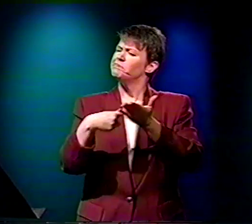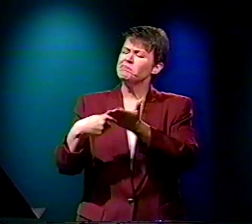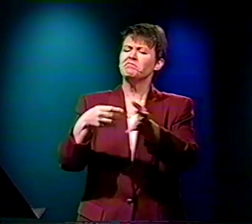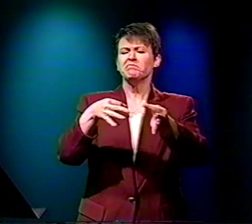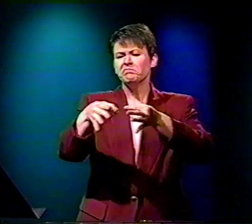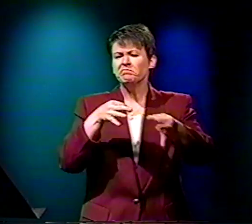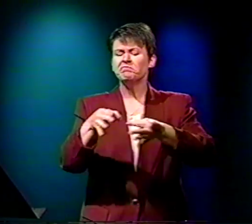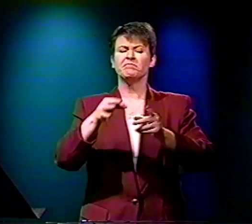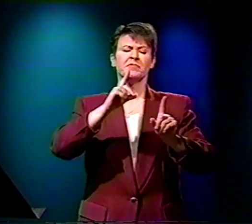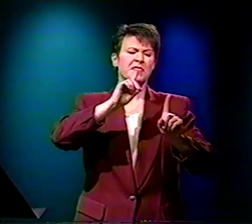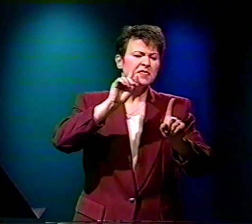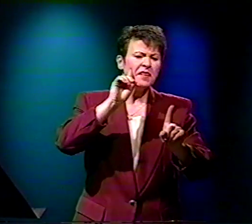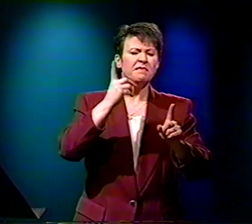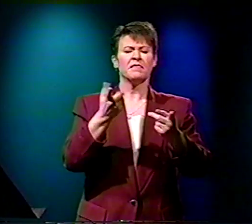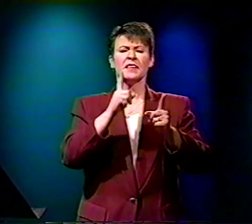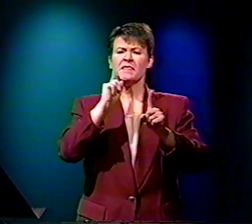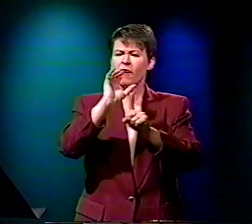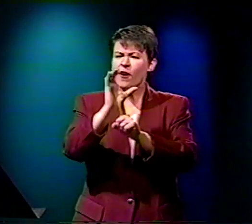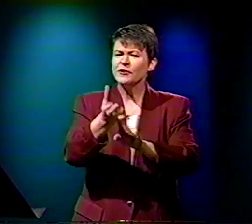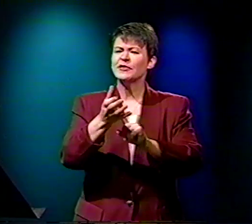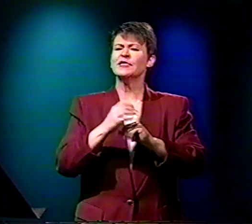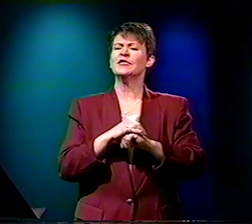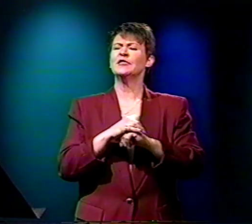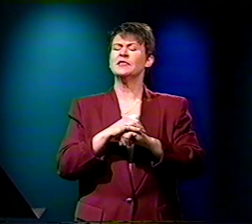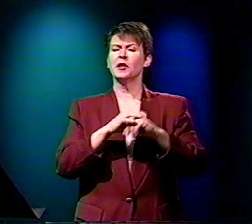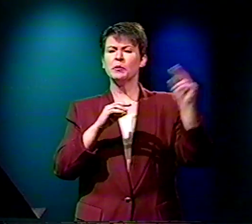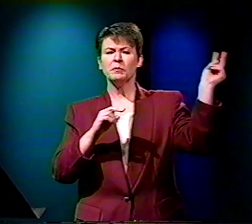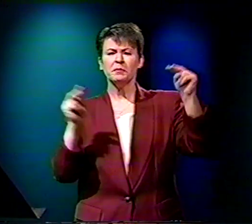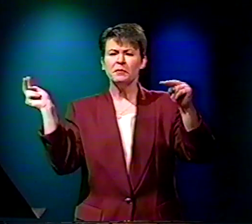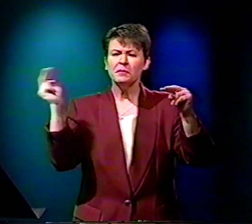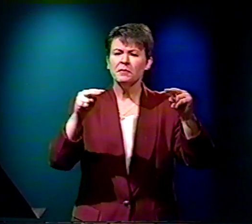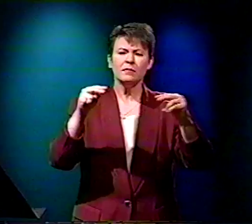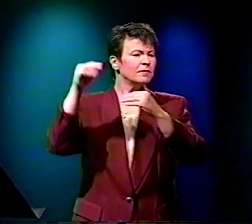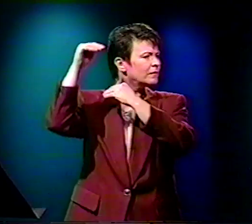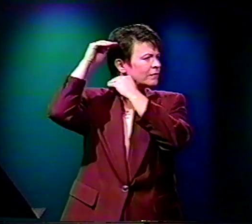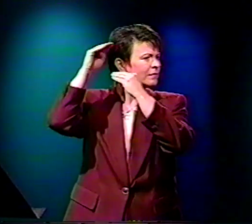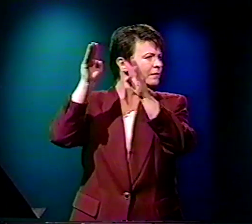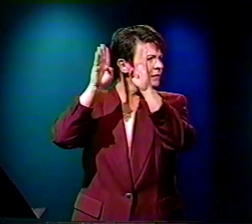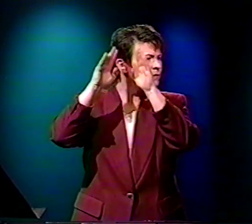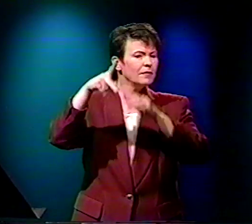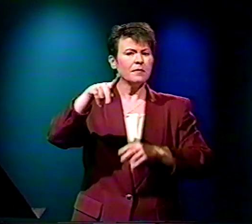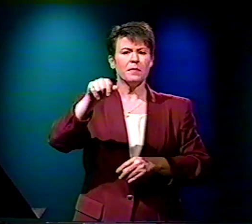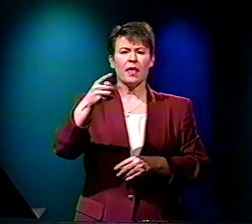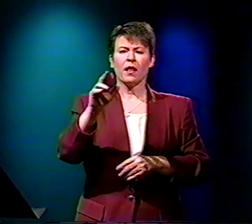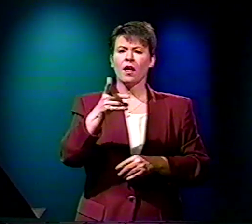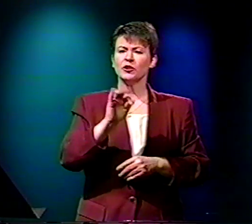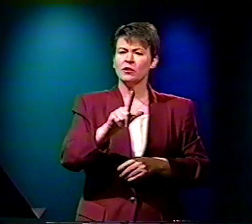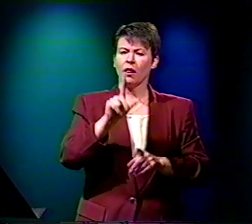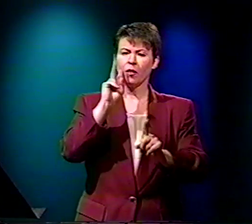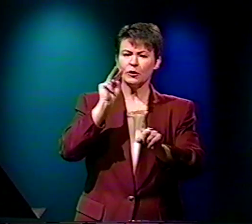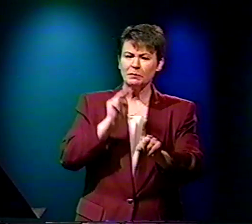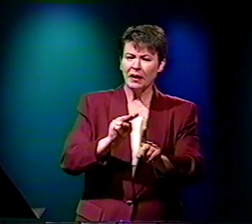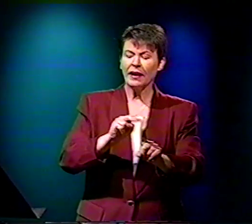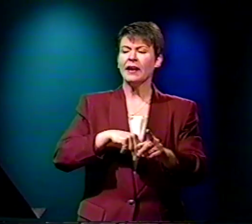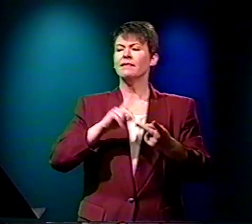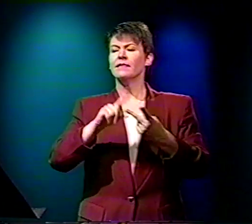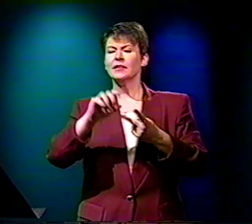deaf people or the deaf experience, and they were being told a little bit about deaf culture, and they had really